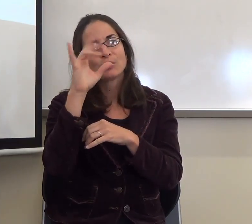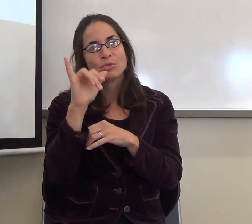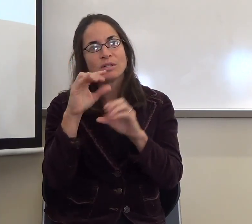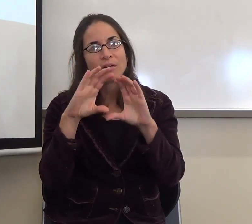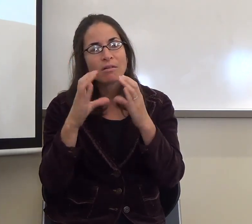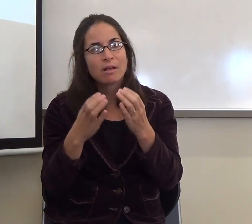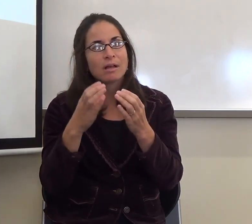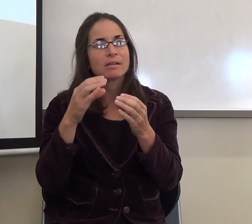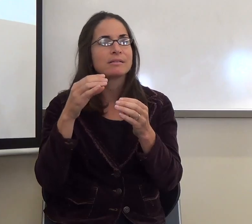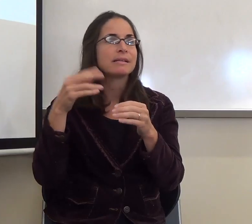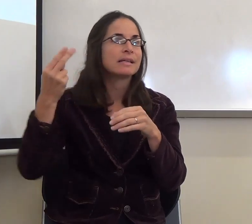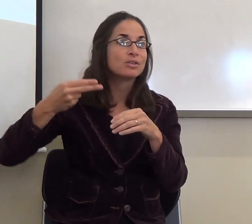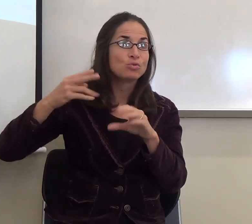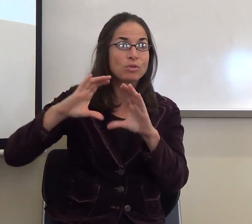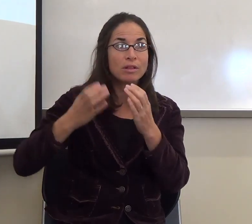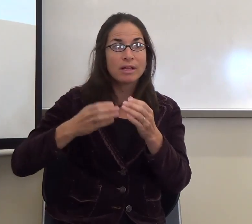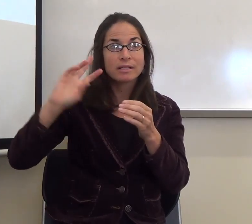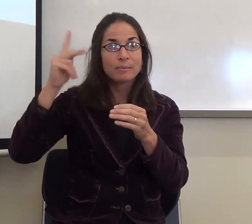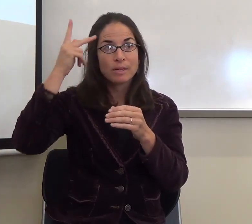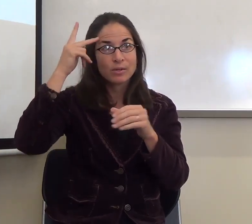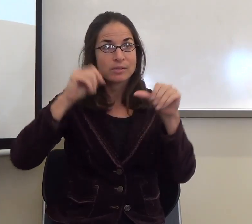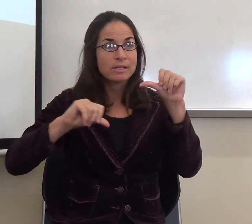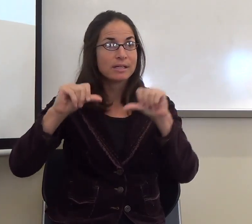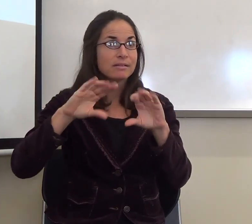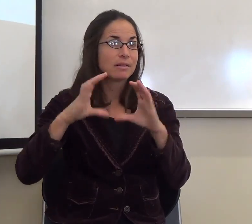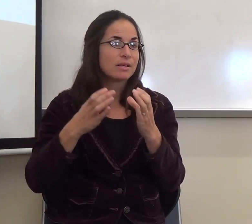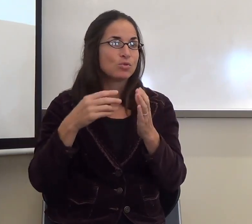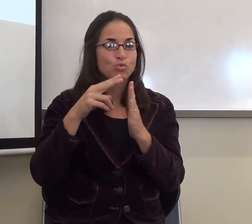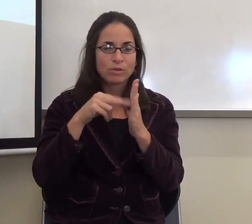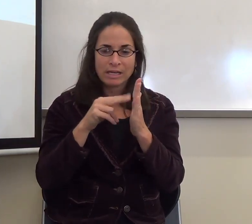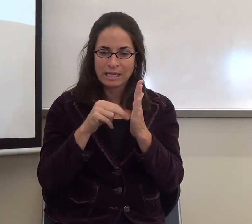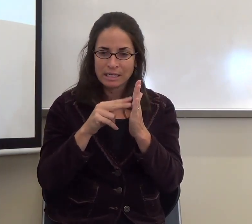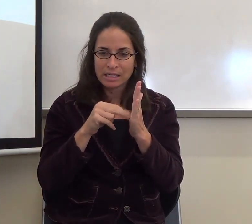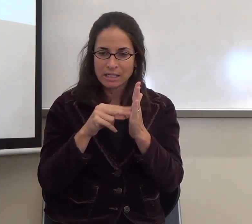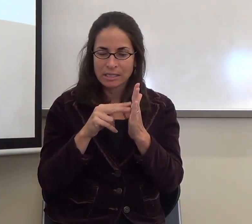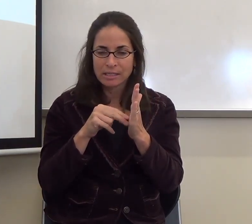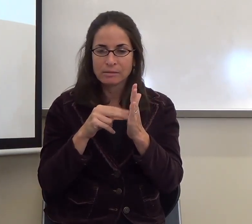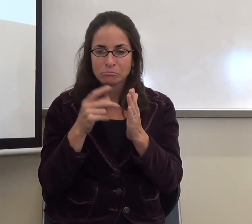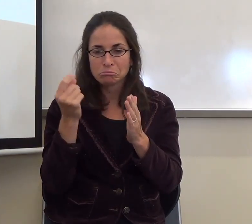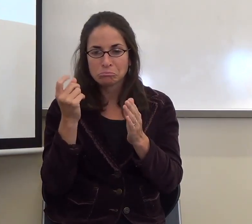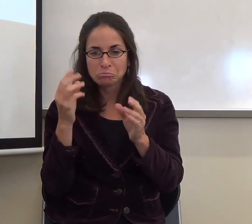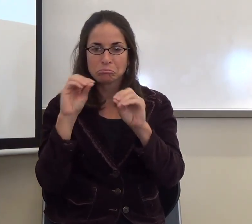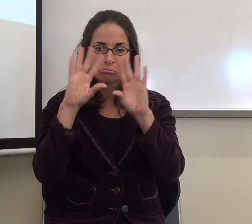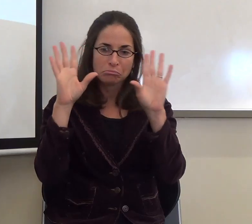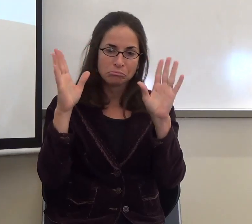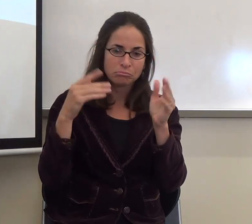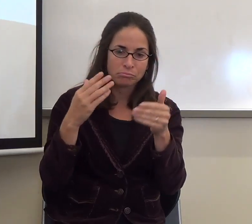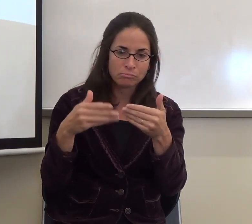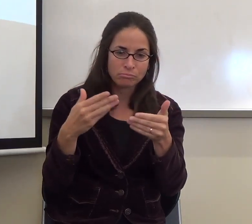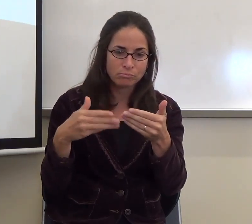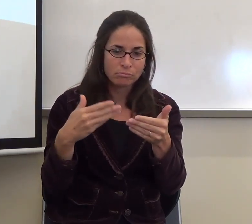political science class, and you're reading along and you understand exactly what it says, you don't have to do